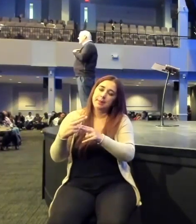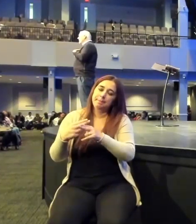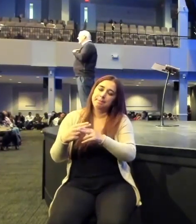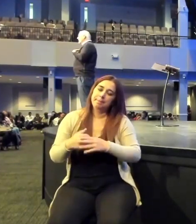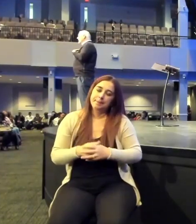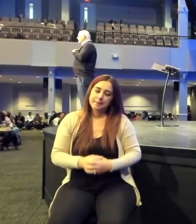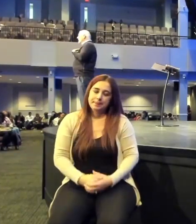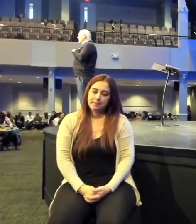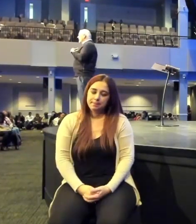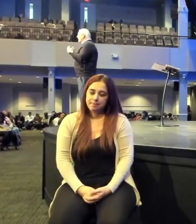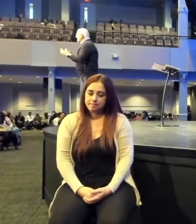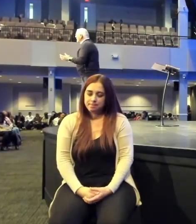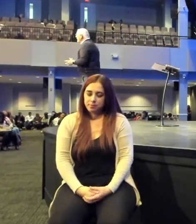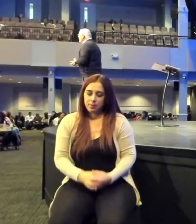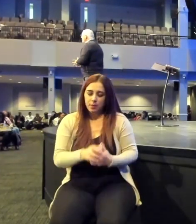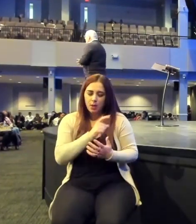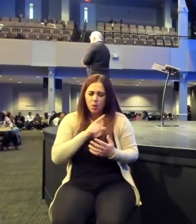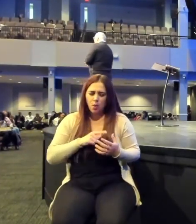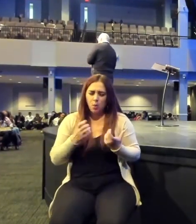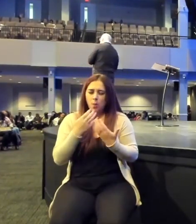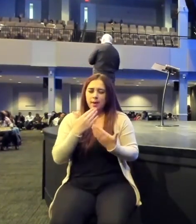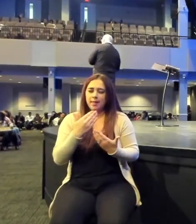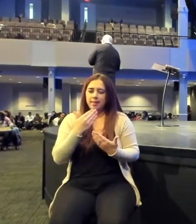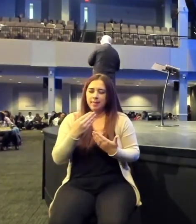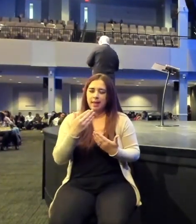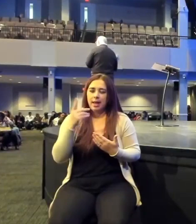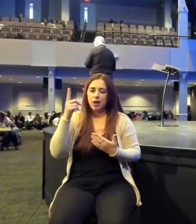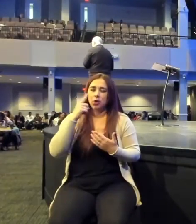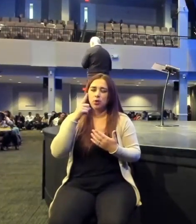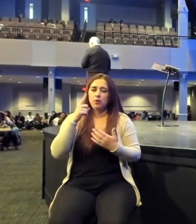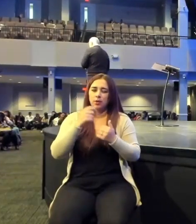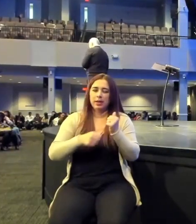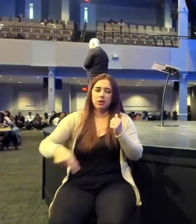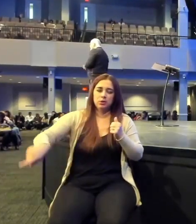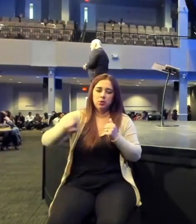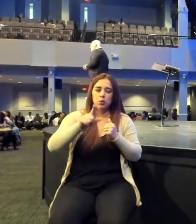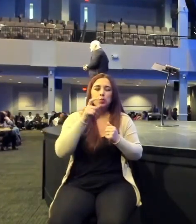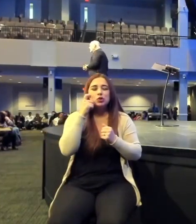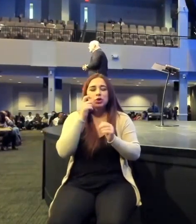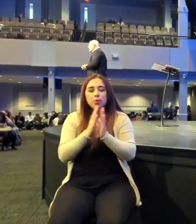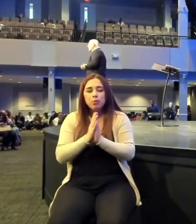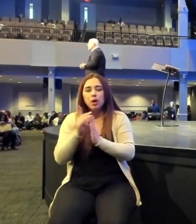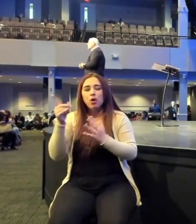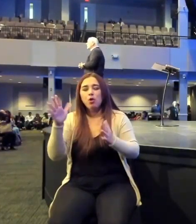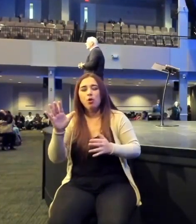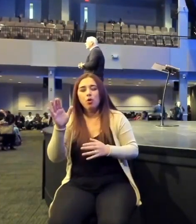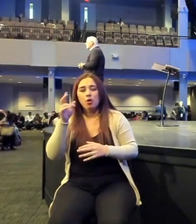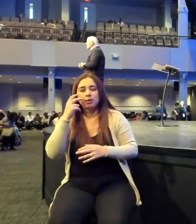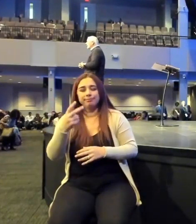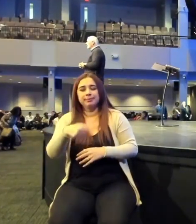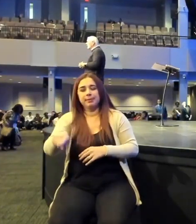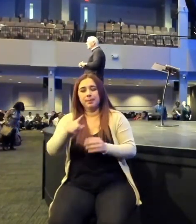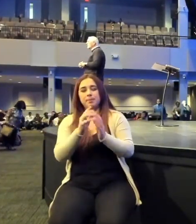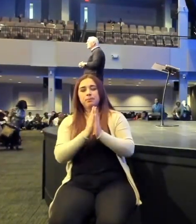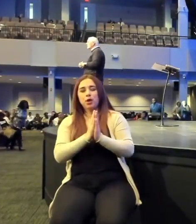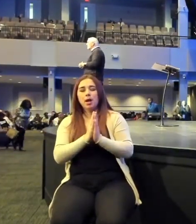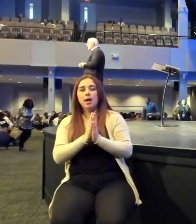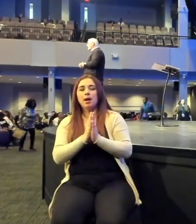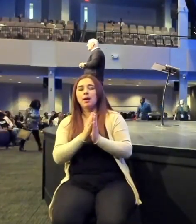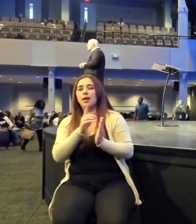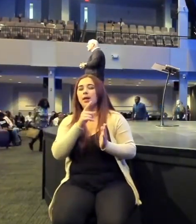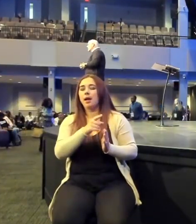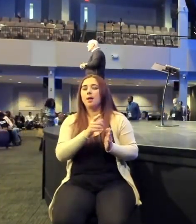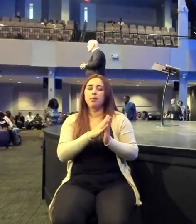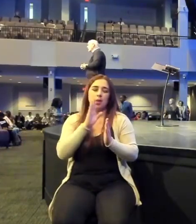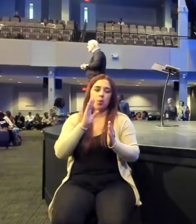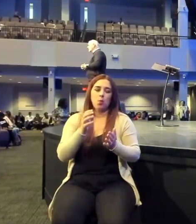name. Lord, I thank you for each person that just prayed that prayer. I thank you that you've heard them. Now I pray you'll help them to now grow in you,